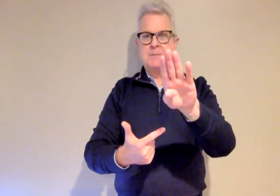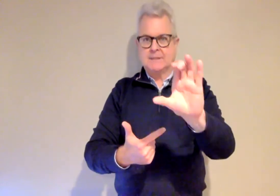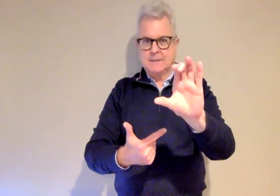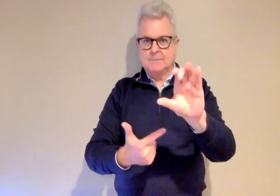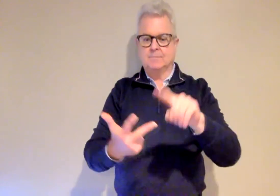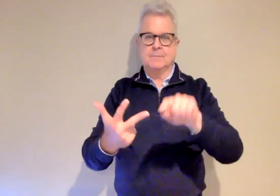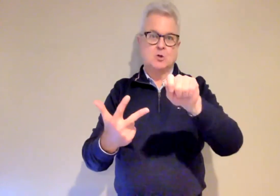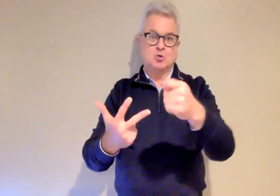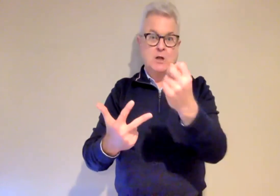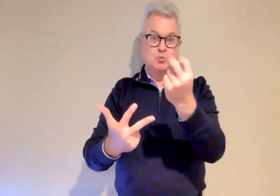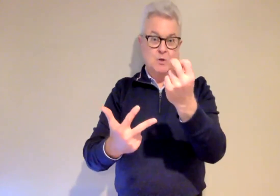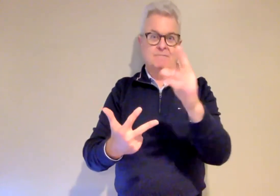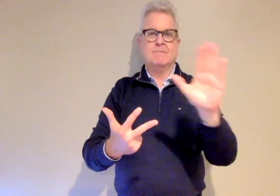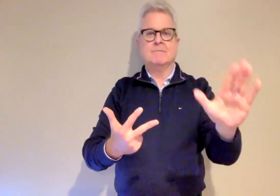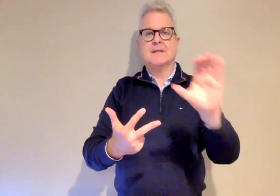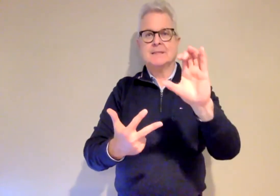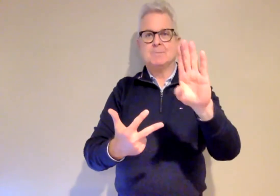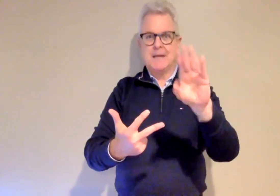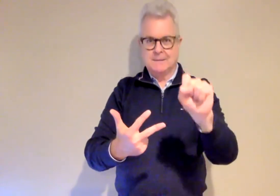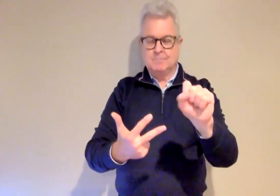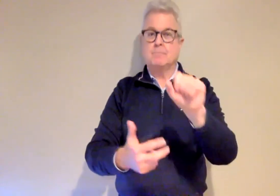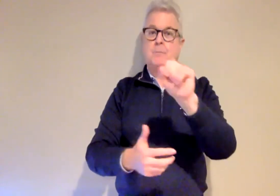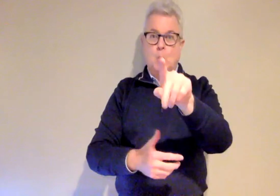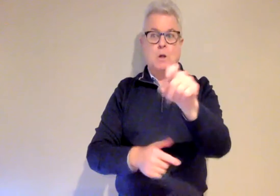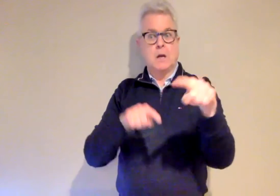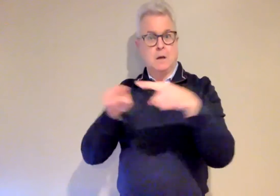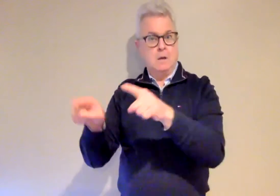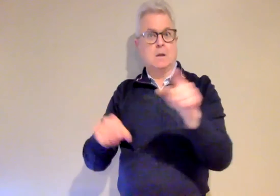is NBC, and Channel 12, which is CBS.